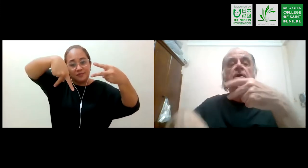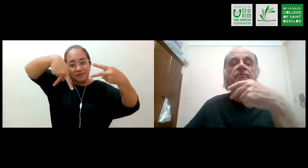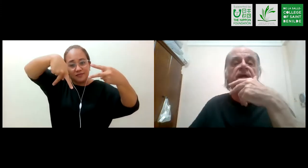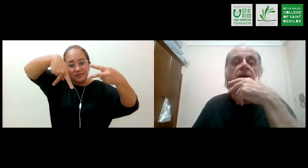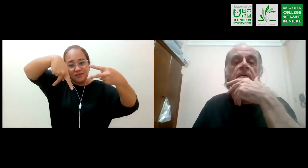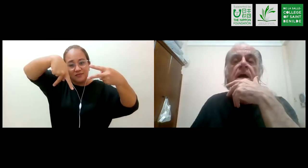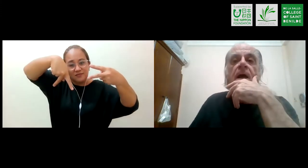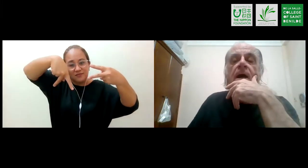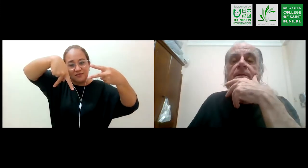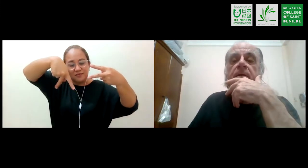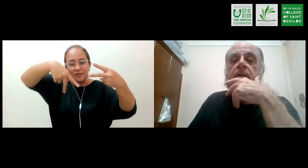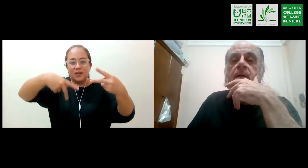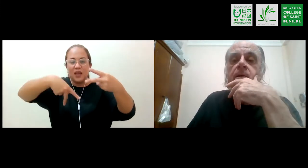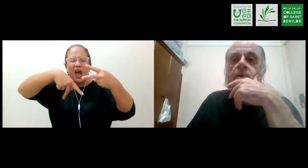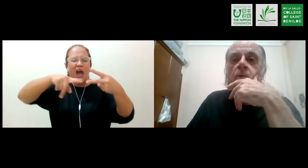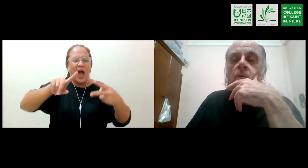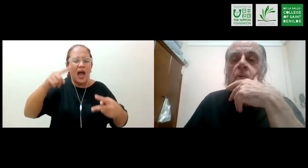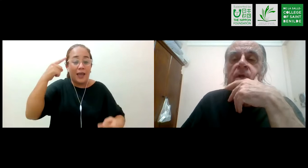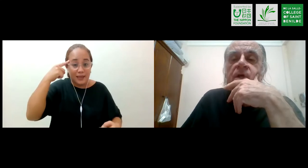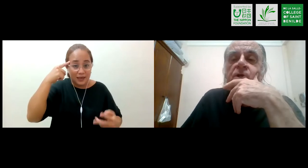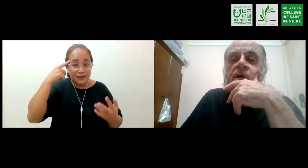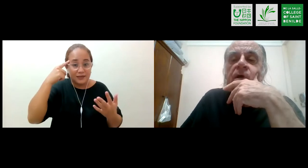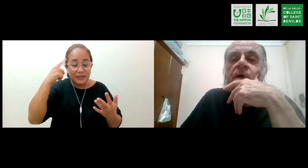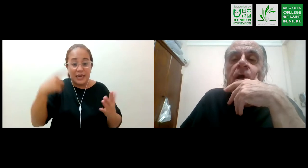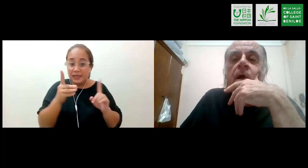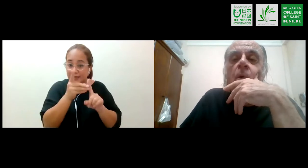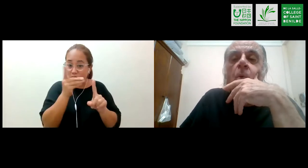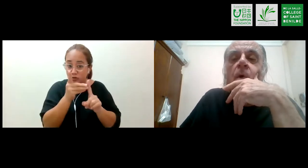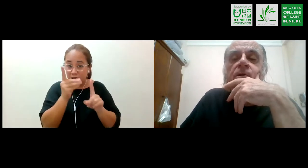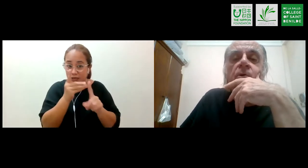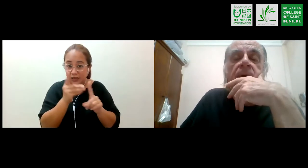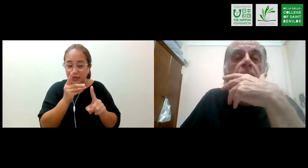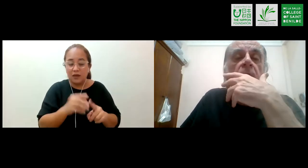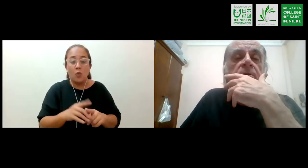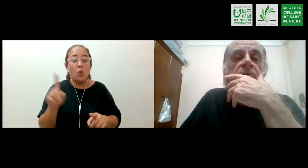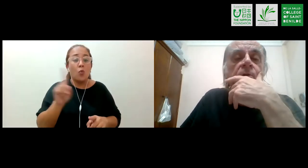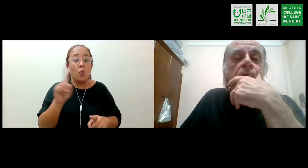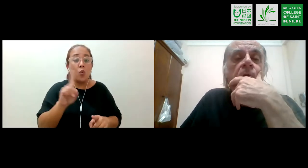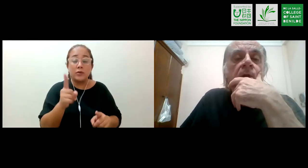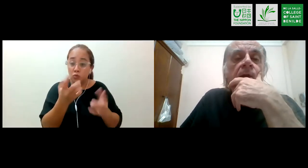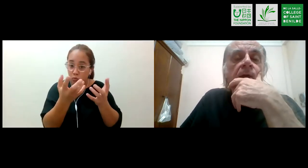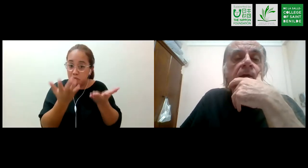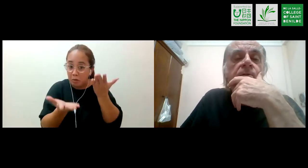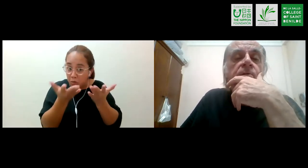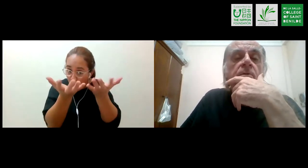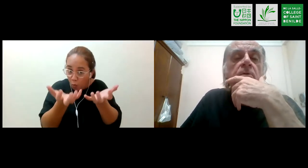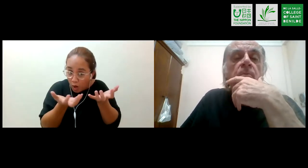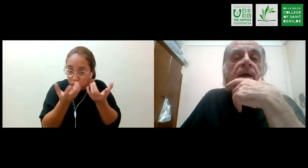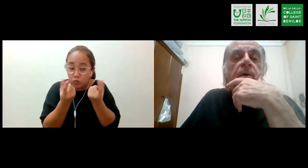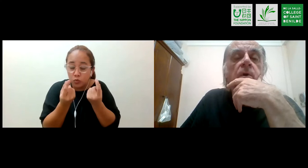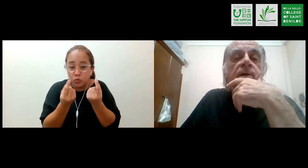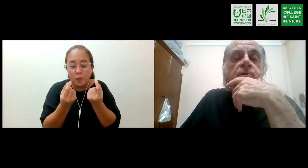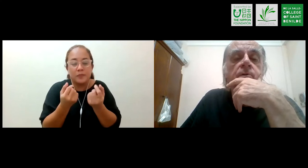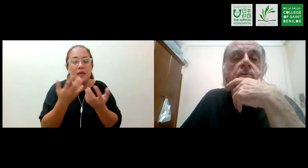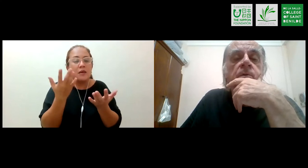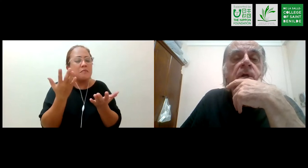things, one over the other, I think in the dictionary, what you may want to do is you